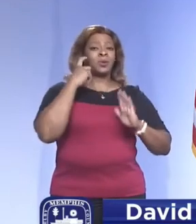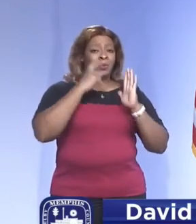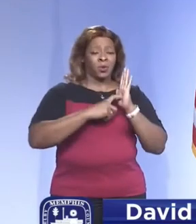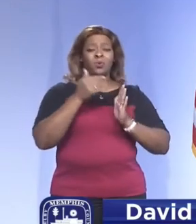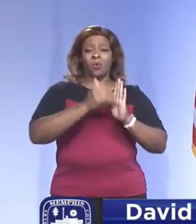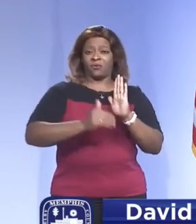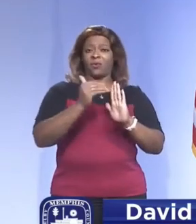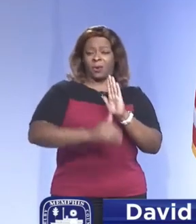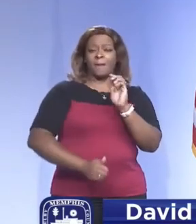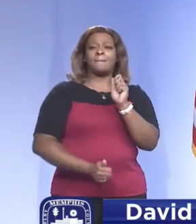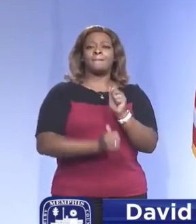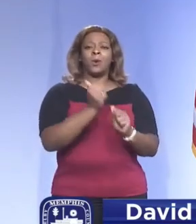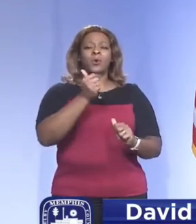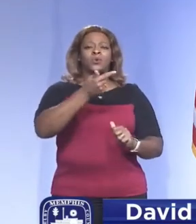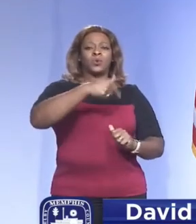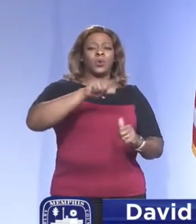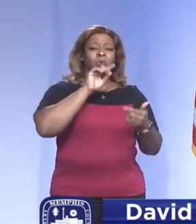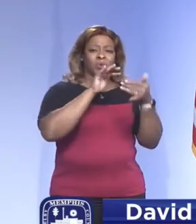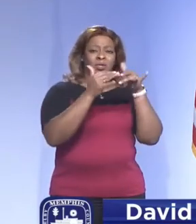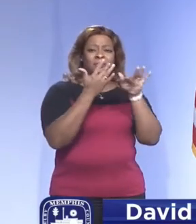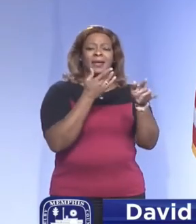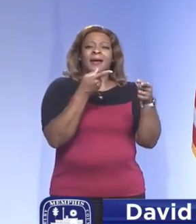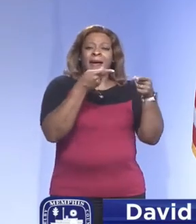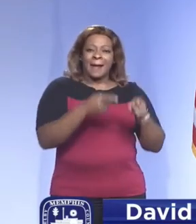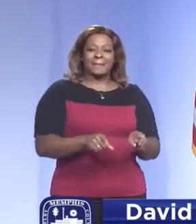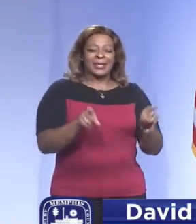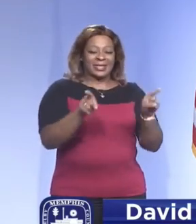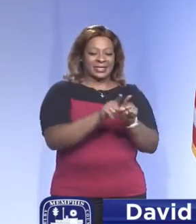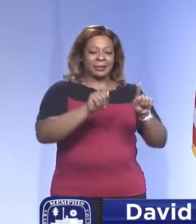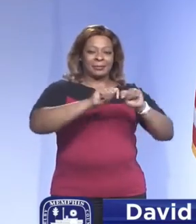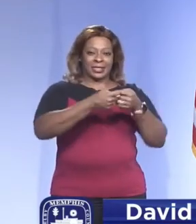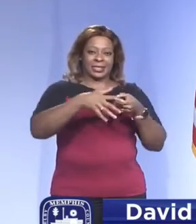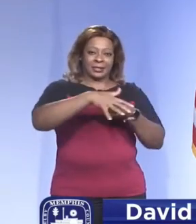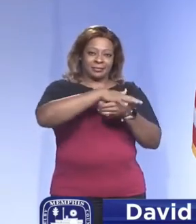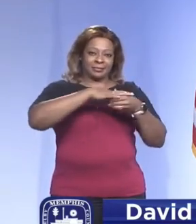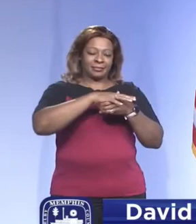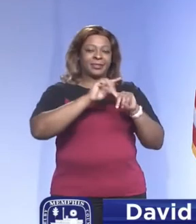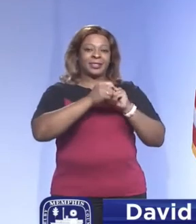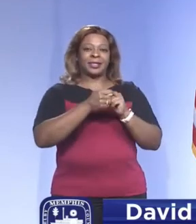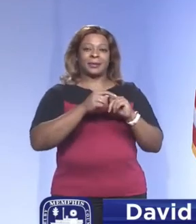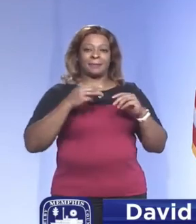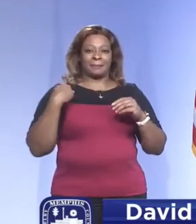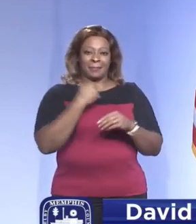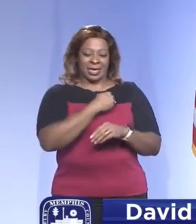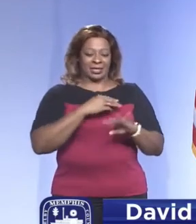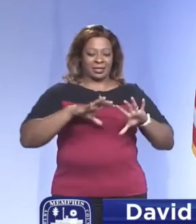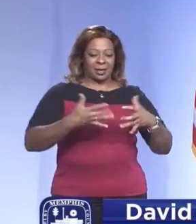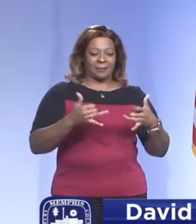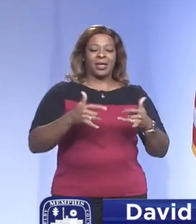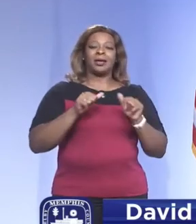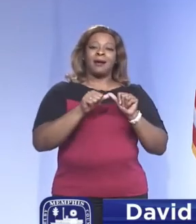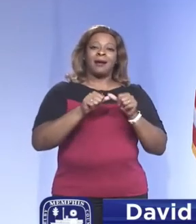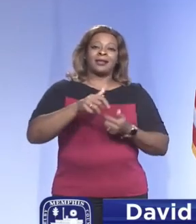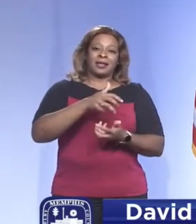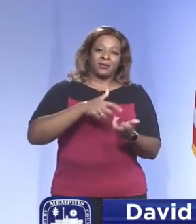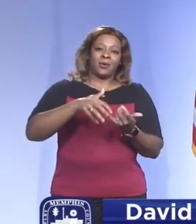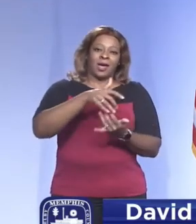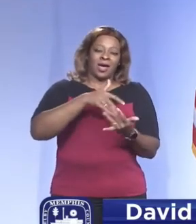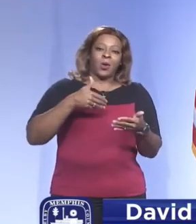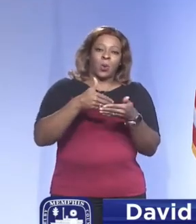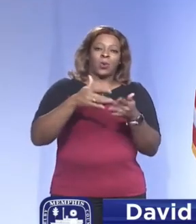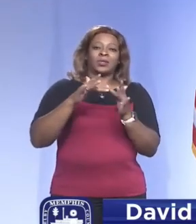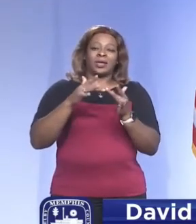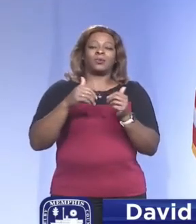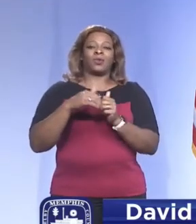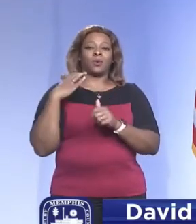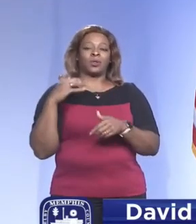is that most of the transmission actually occurs within the same team, among teammates and players that are constantly interacting, and among coaches